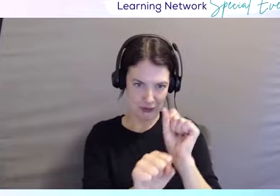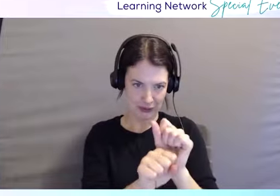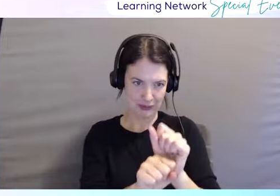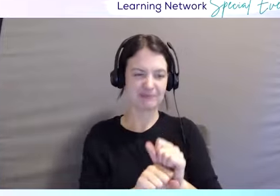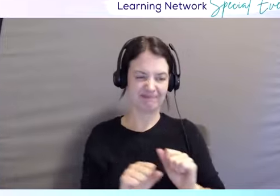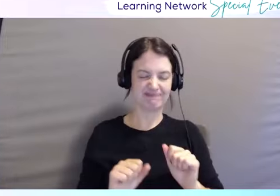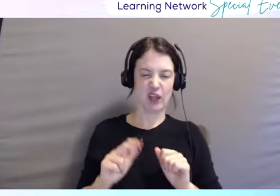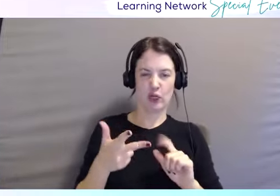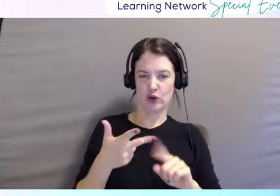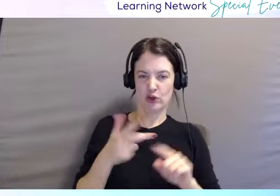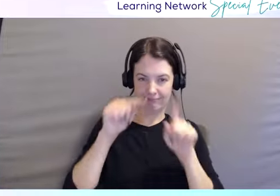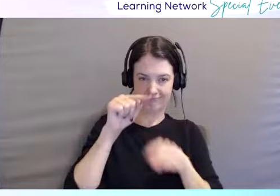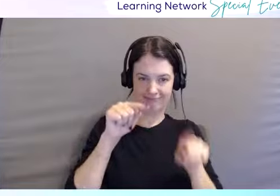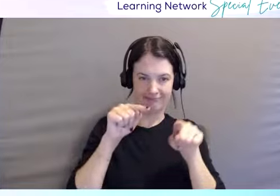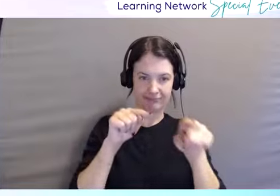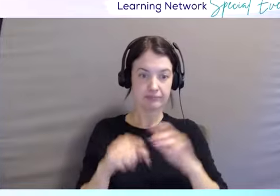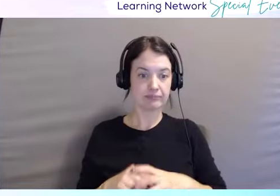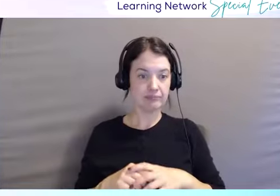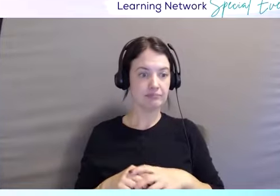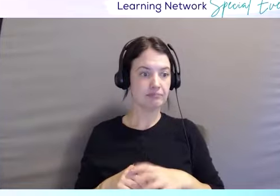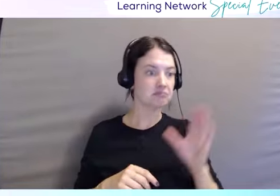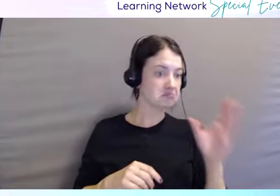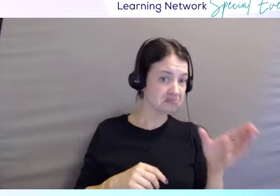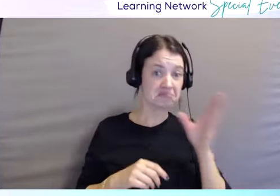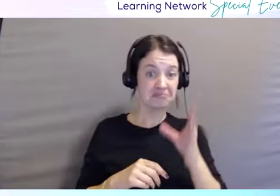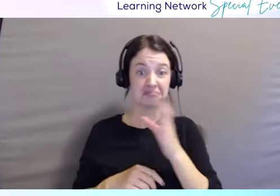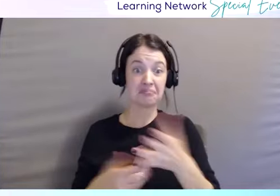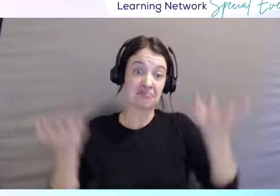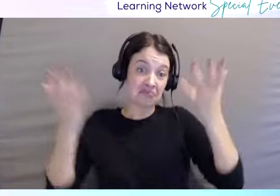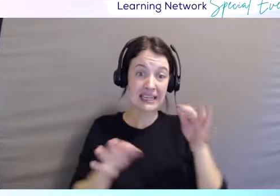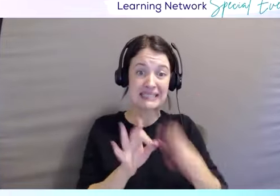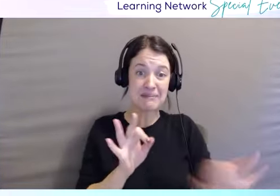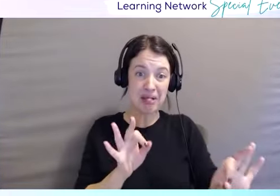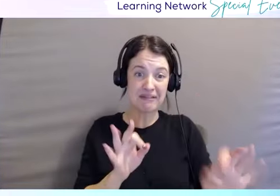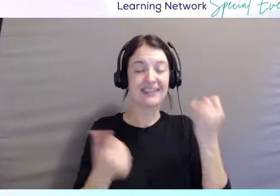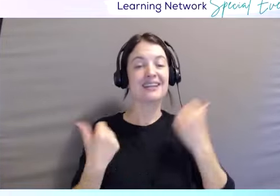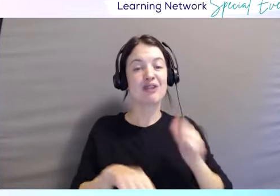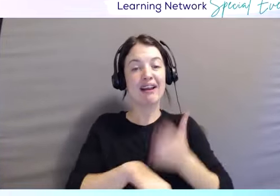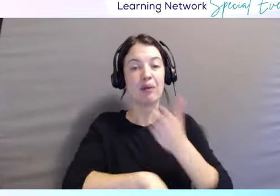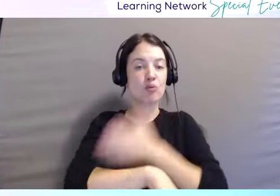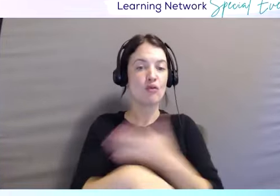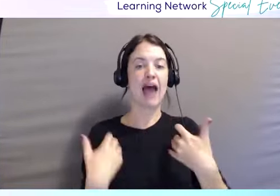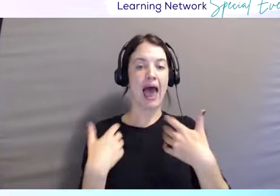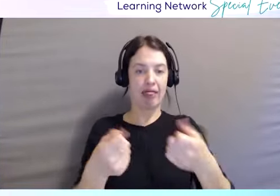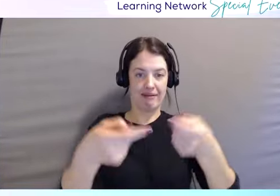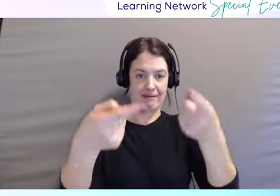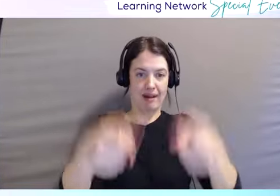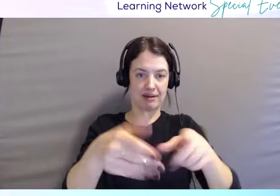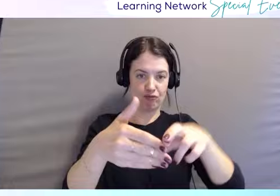it looks kind of simple. If you were trying to improve a health outcome, for example, reduce tobacco use or